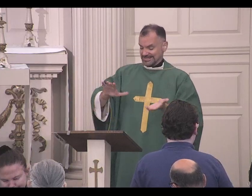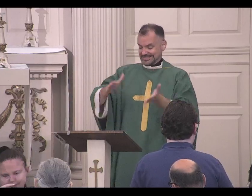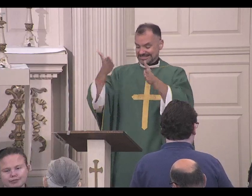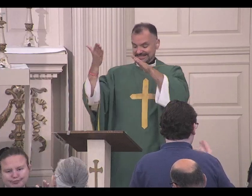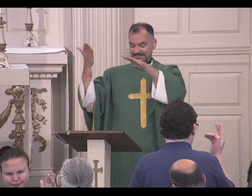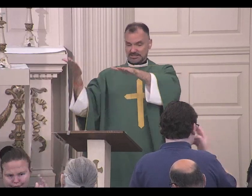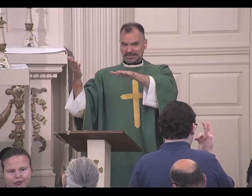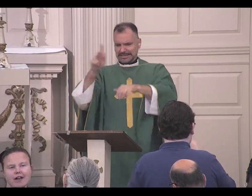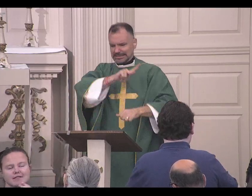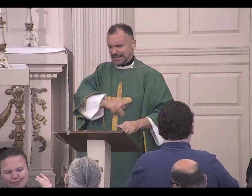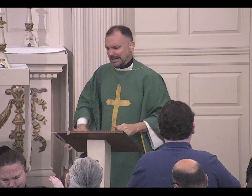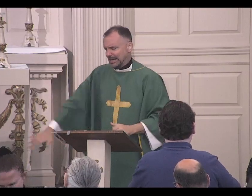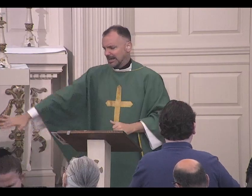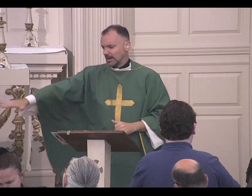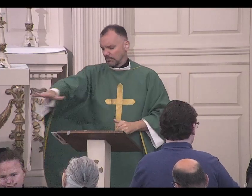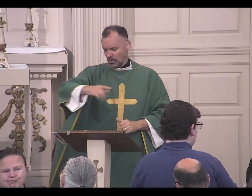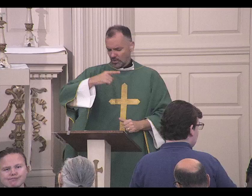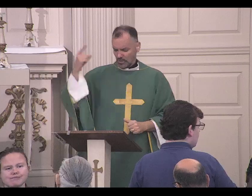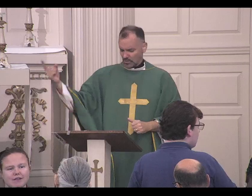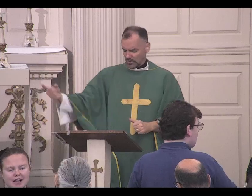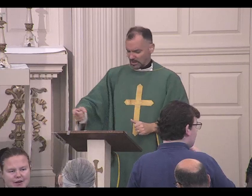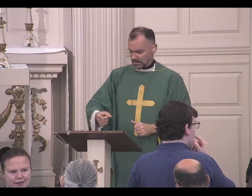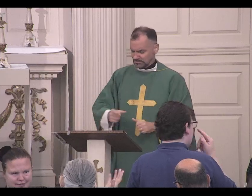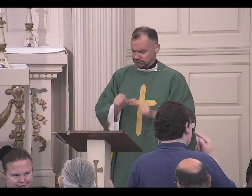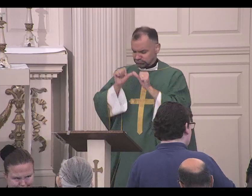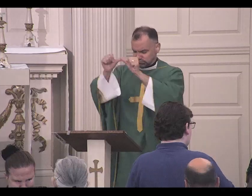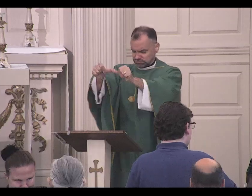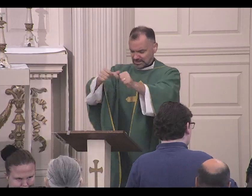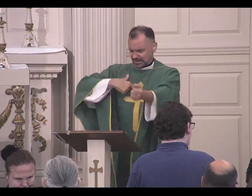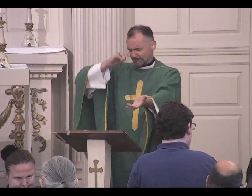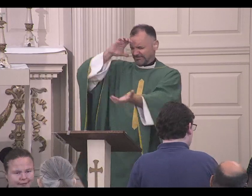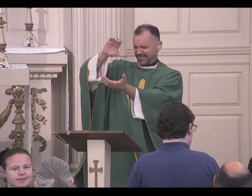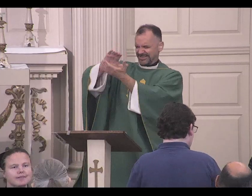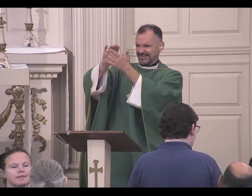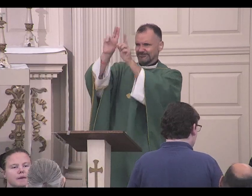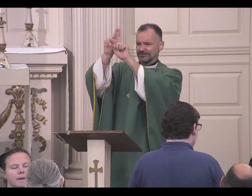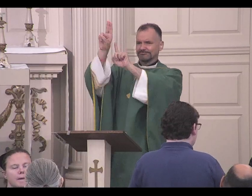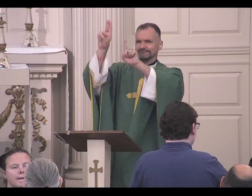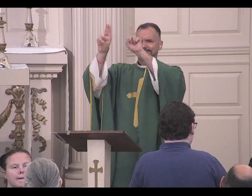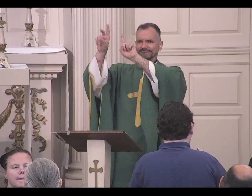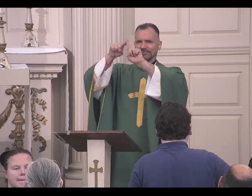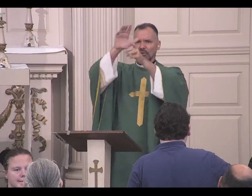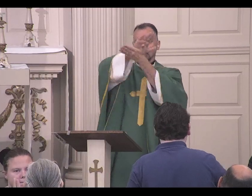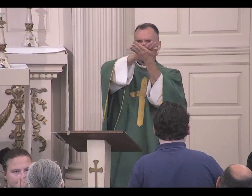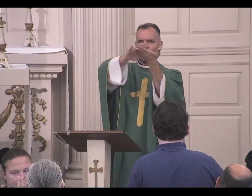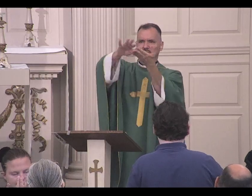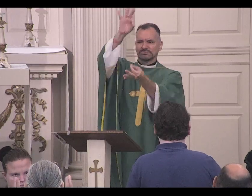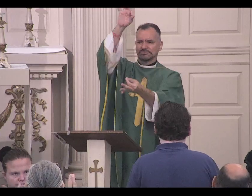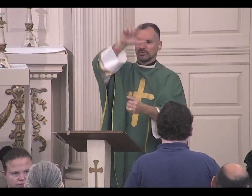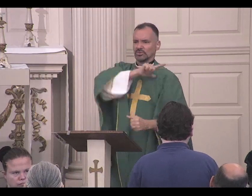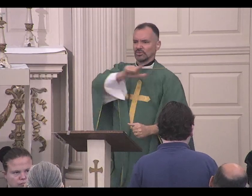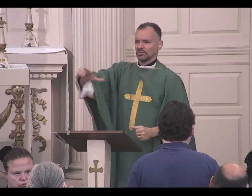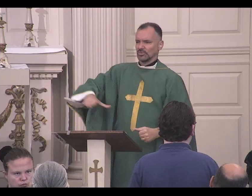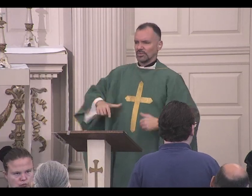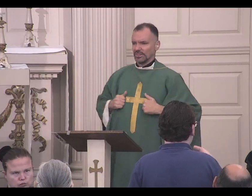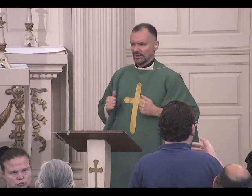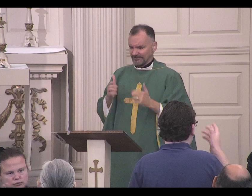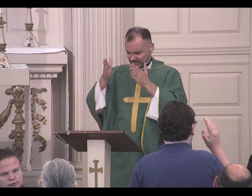I acknowledge one baptism for the forgiveness of sins. I look forward to the resurrection of the dead, life of the world to